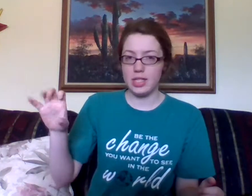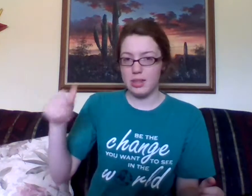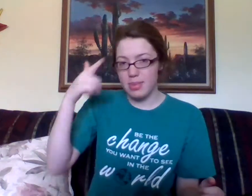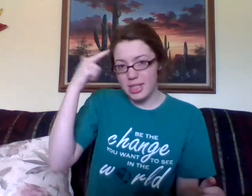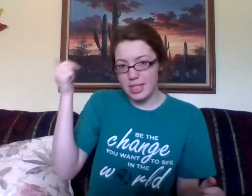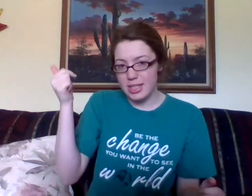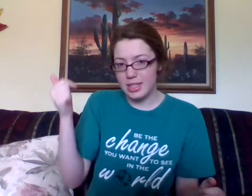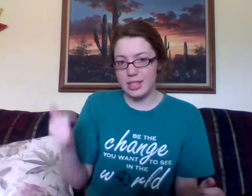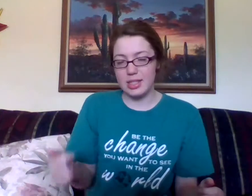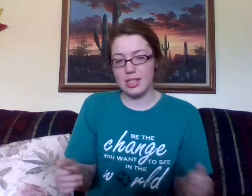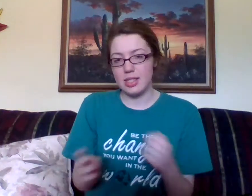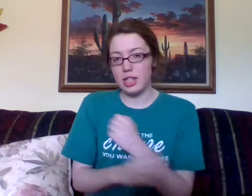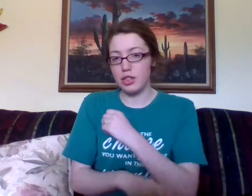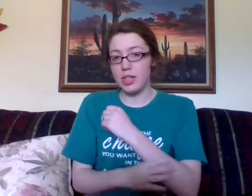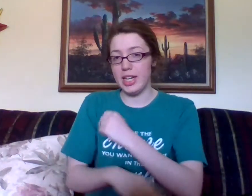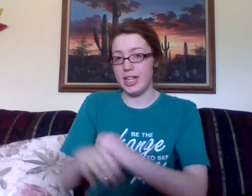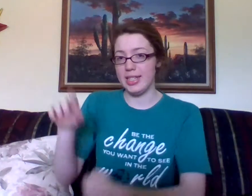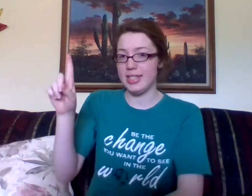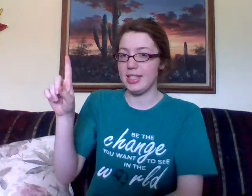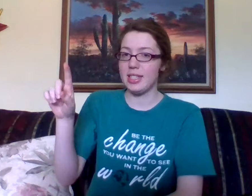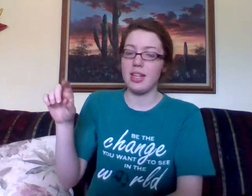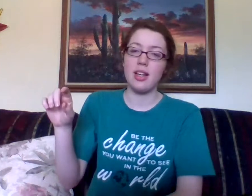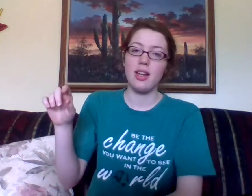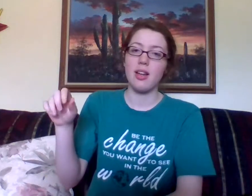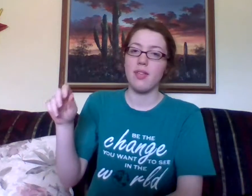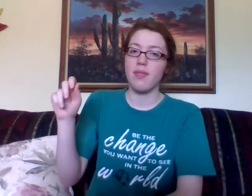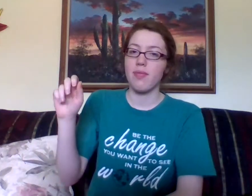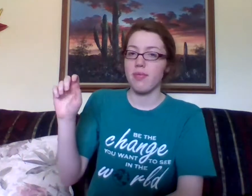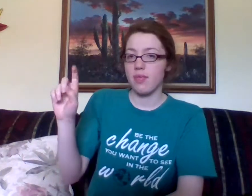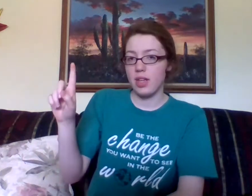influence because this country is